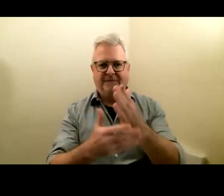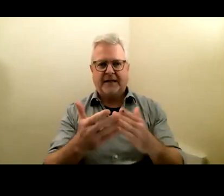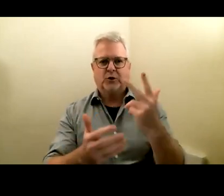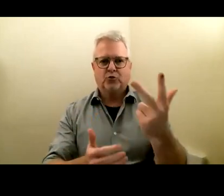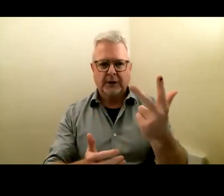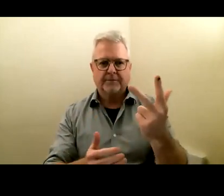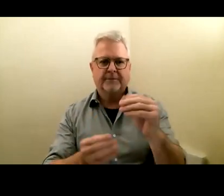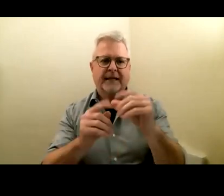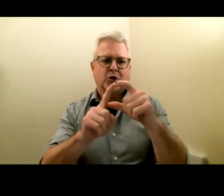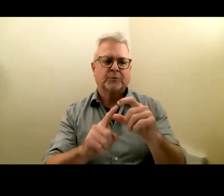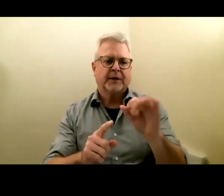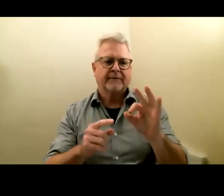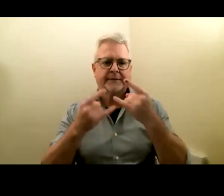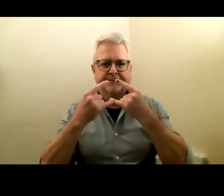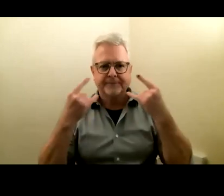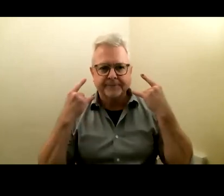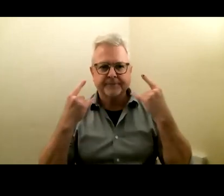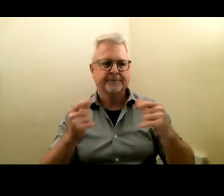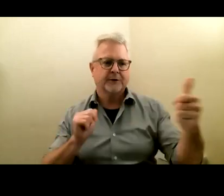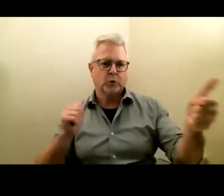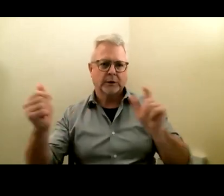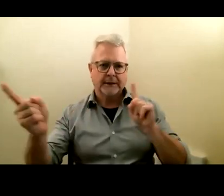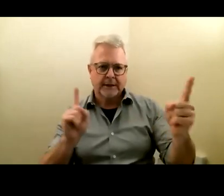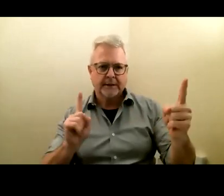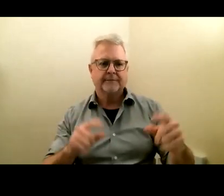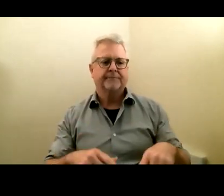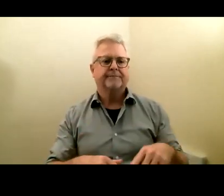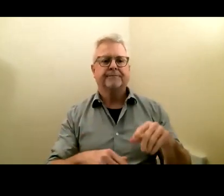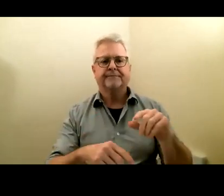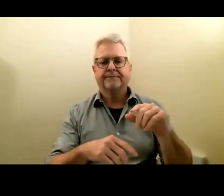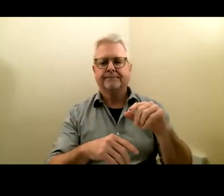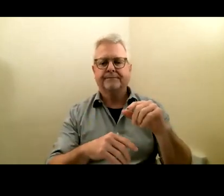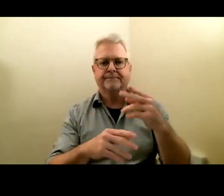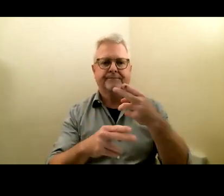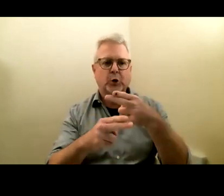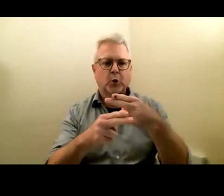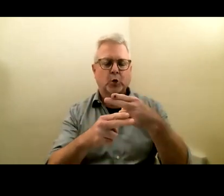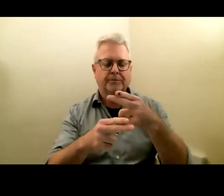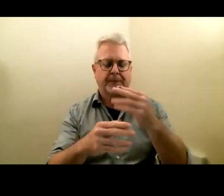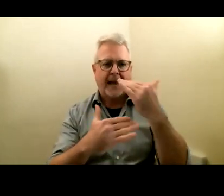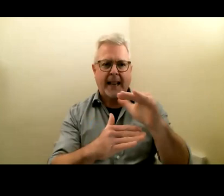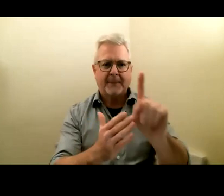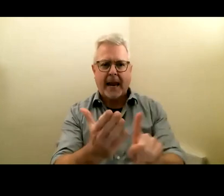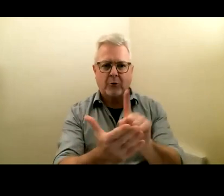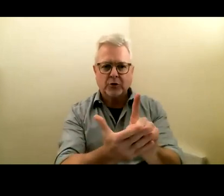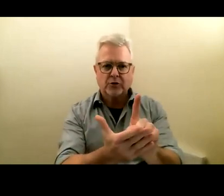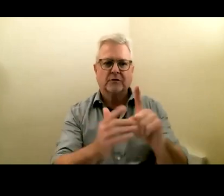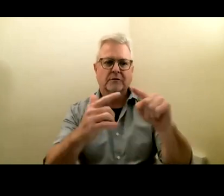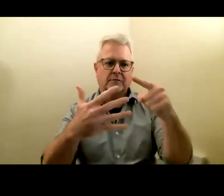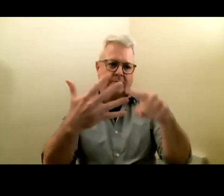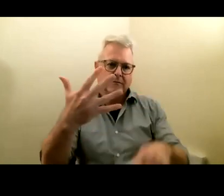remaining the same in phase 3, which is in terms of social distancing, wearing